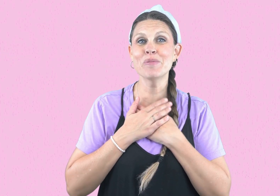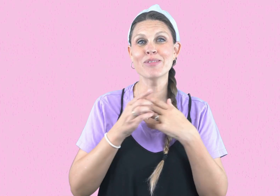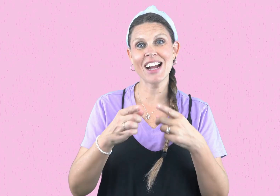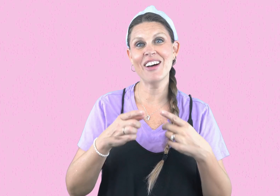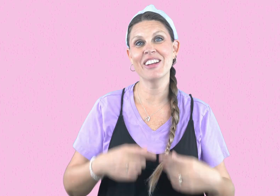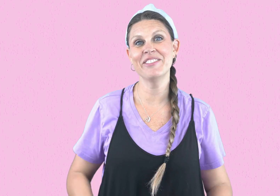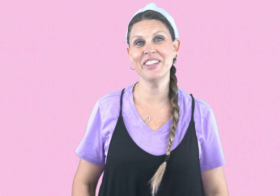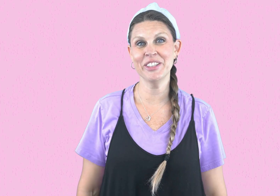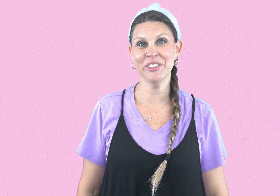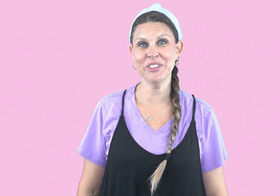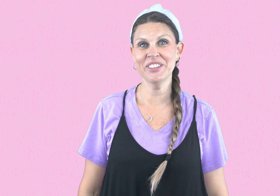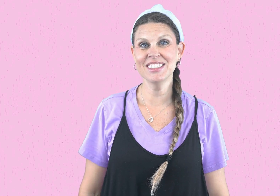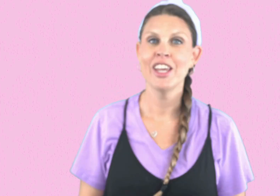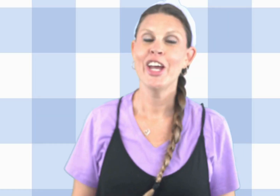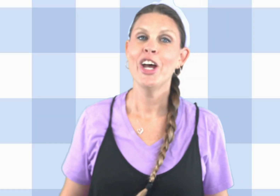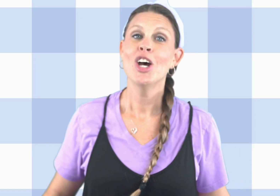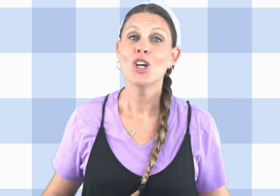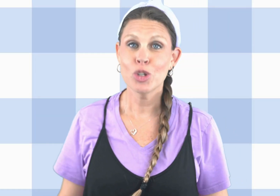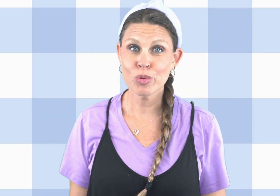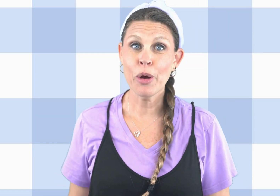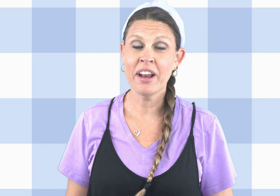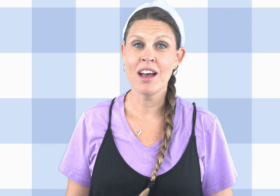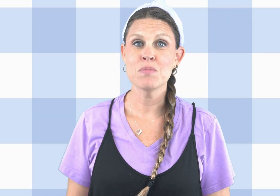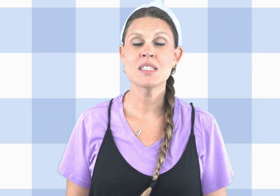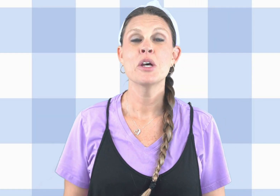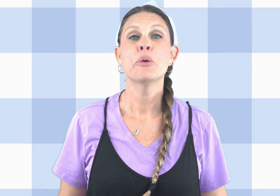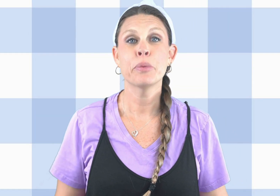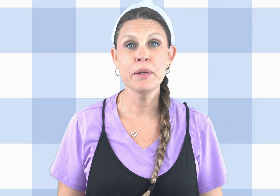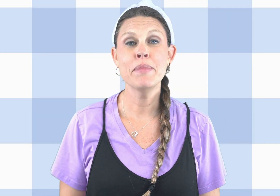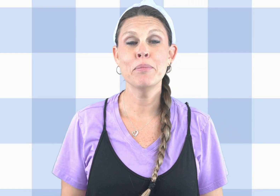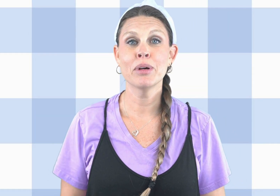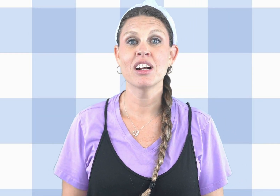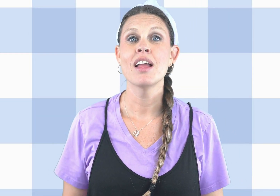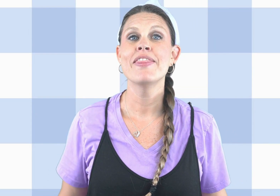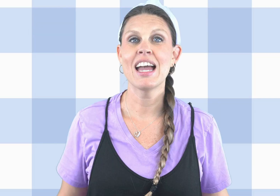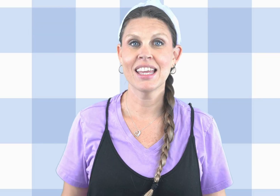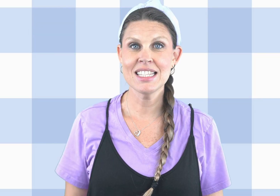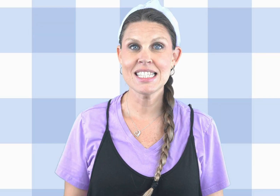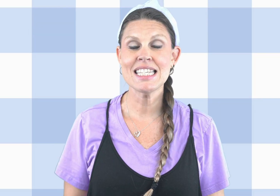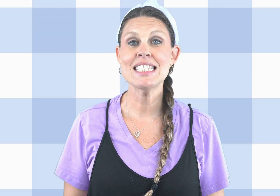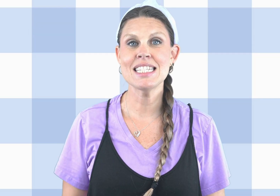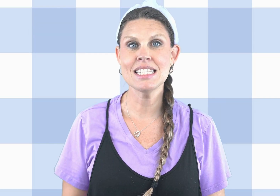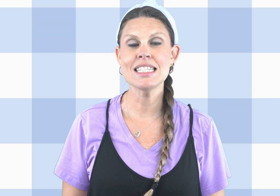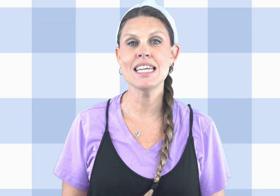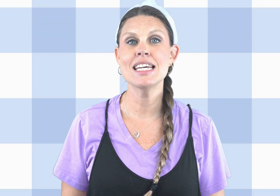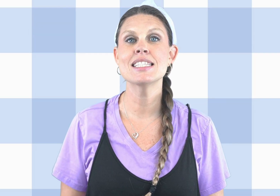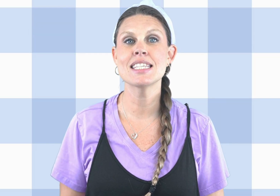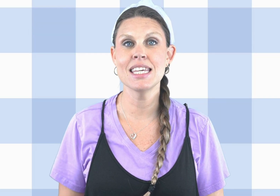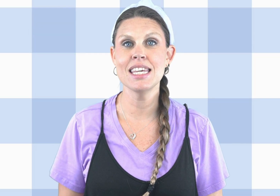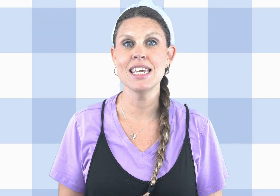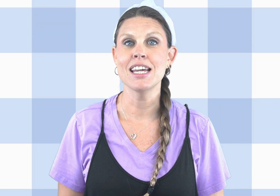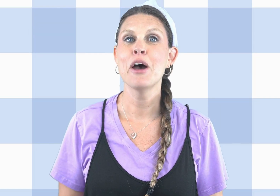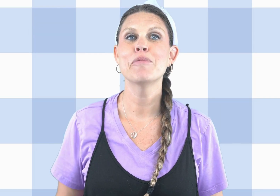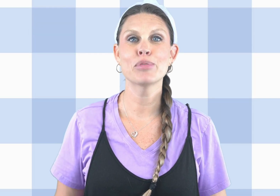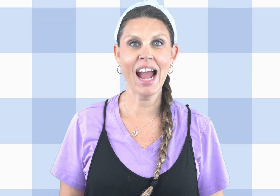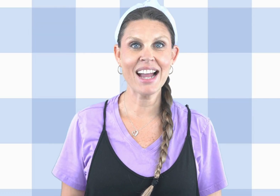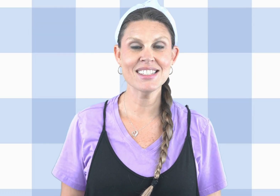so proud of you. Grown-ups, remember that consistency is key.